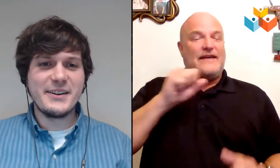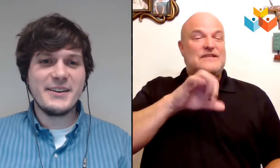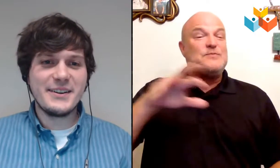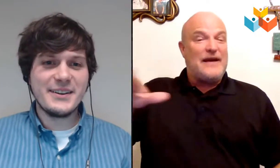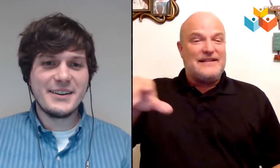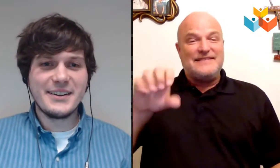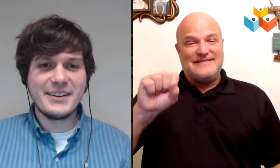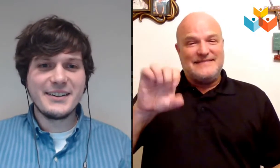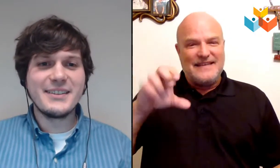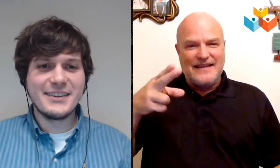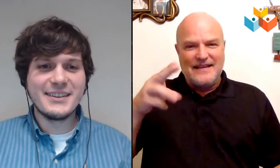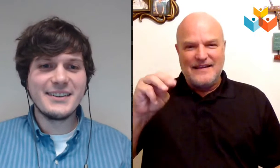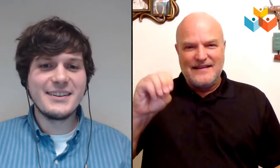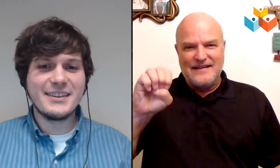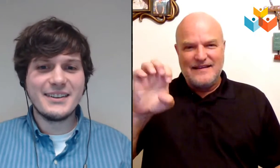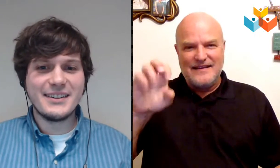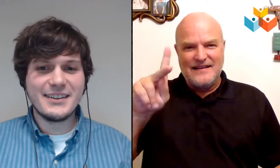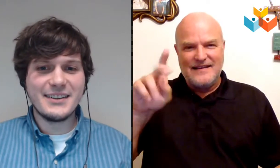have to spell it.